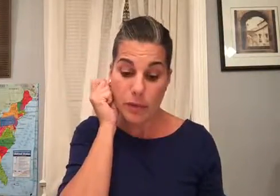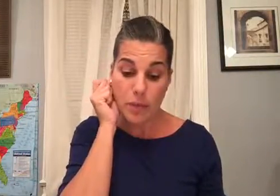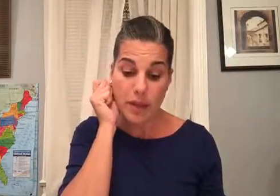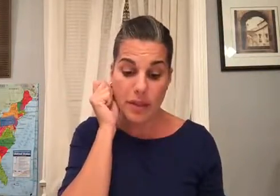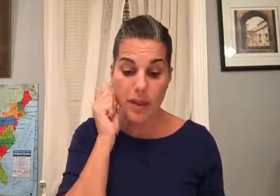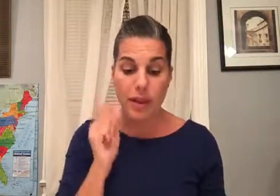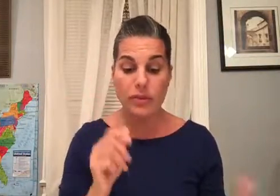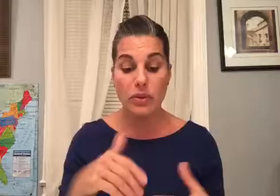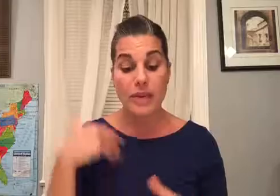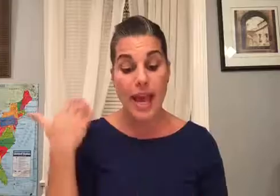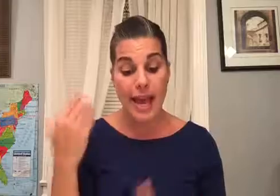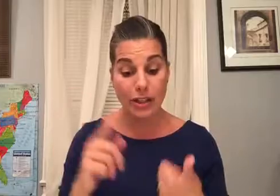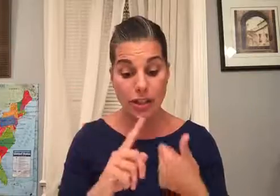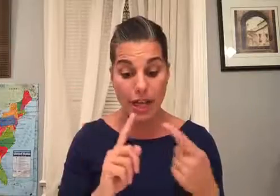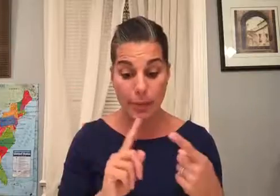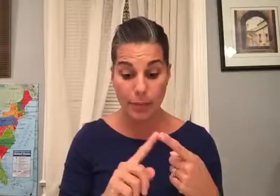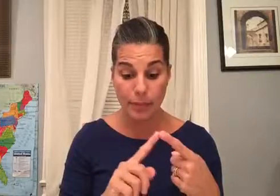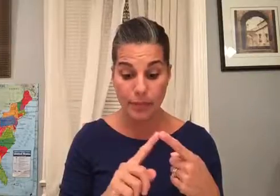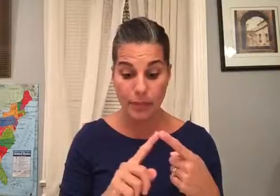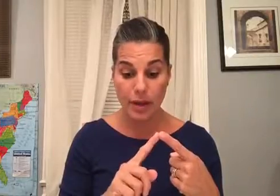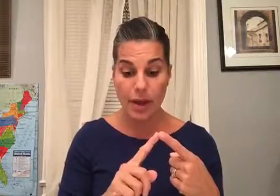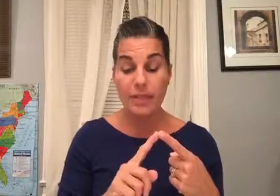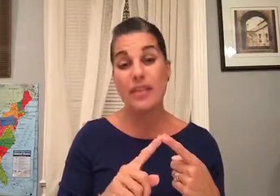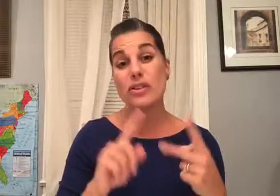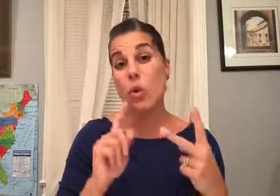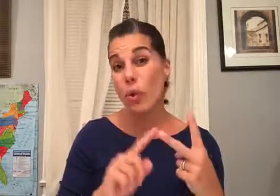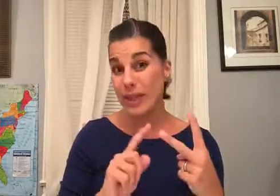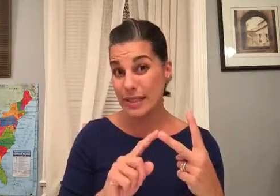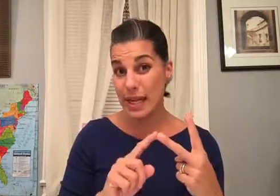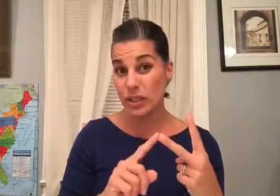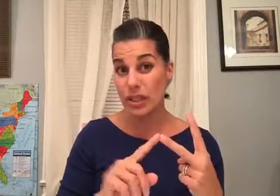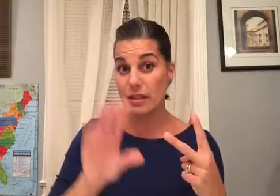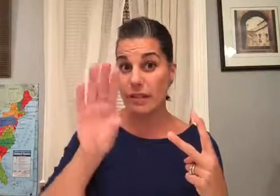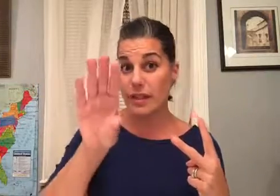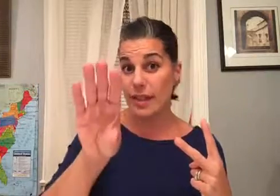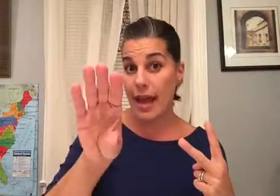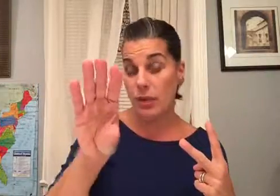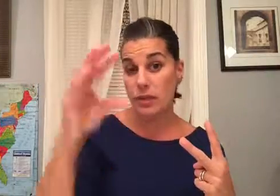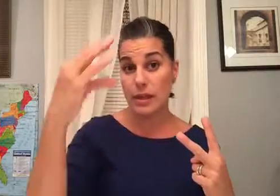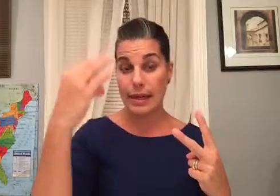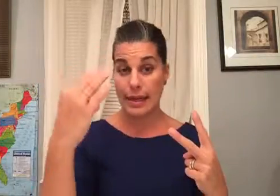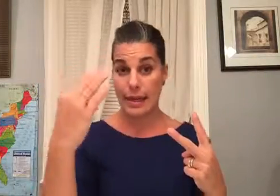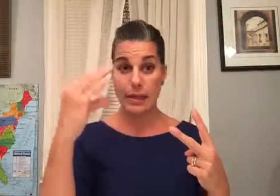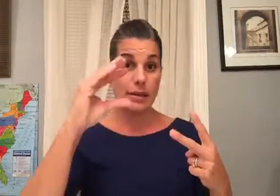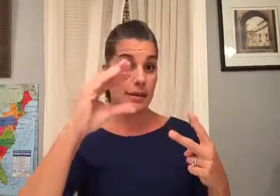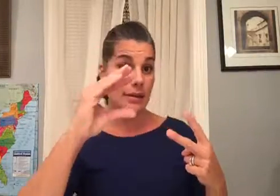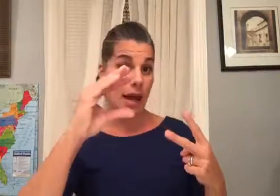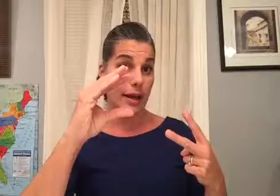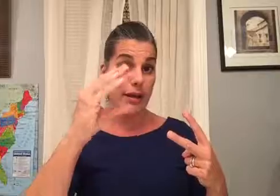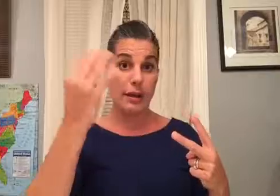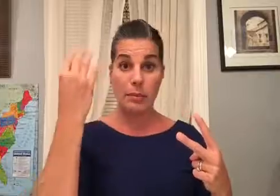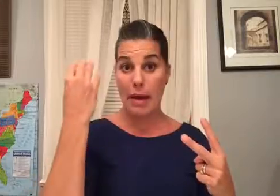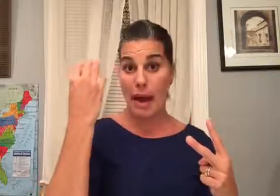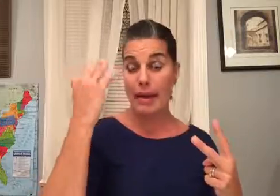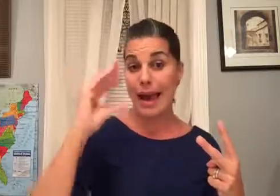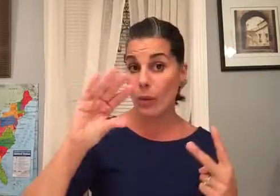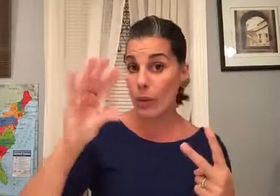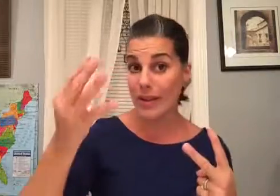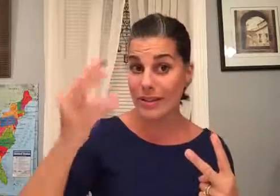familiar with. So there's hand shape. Then there's orientation. Is it facing out, in, side, back? Where is